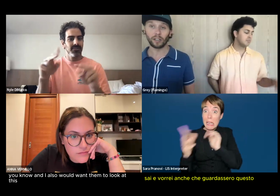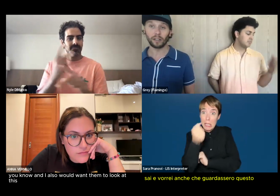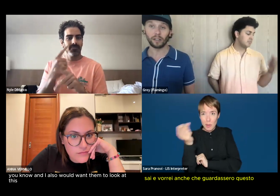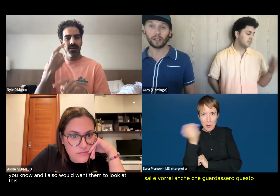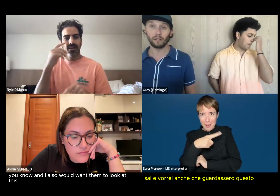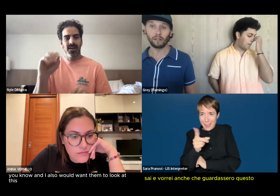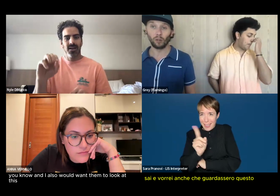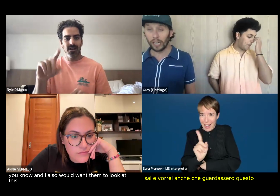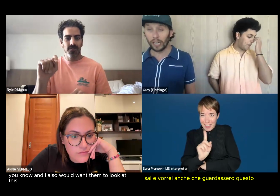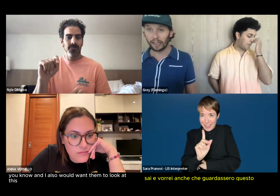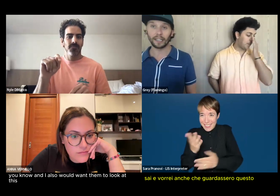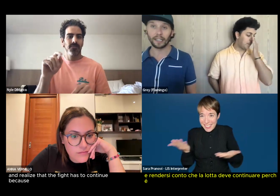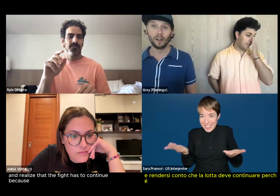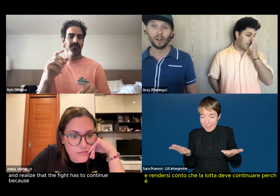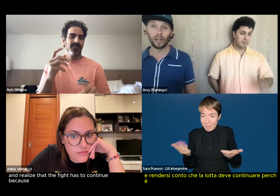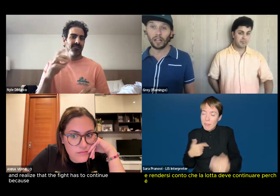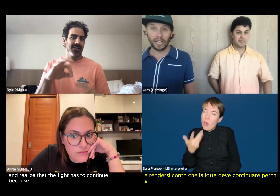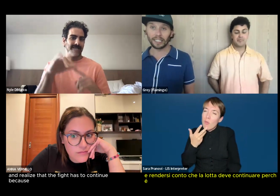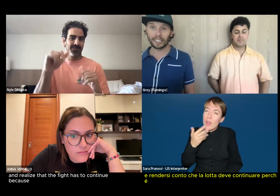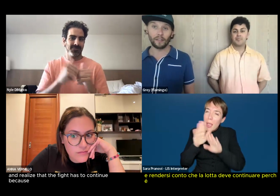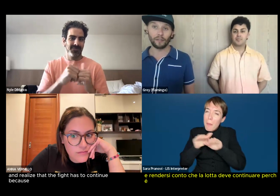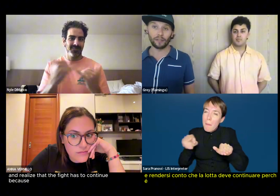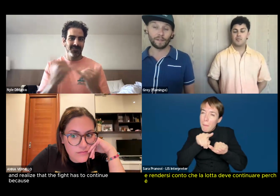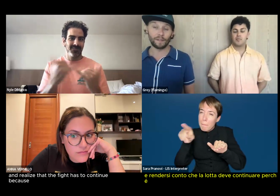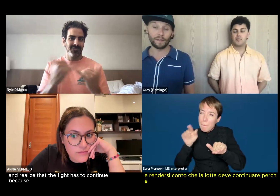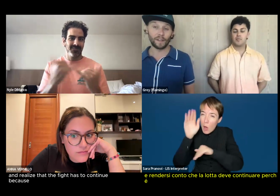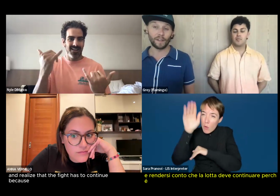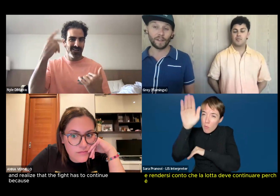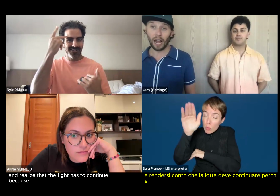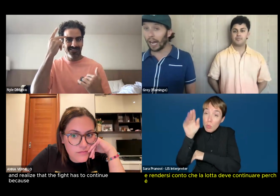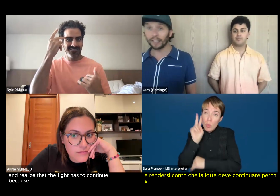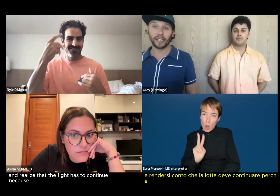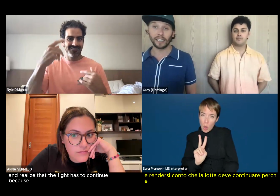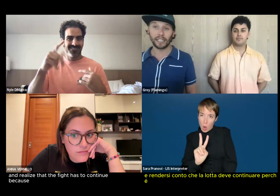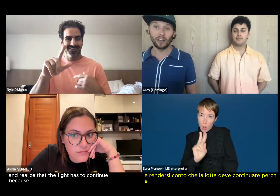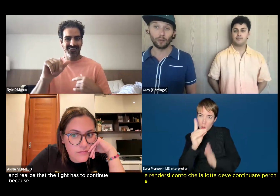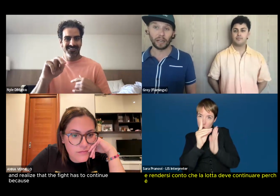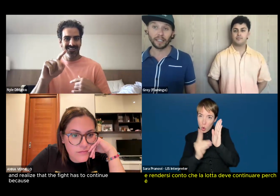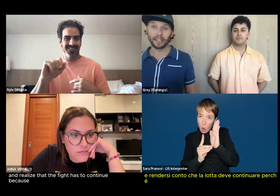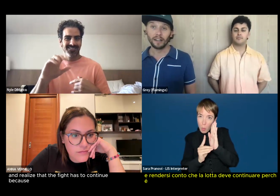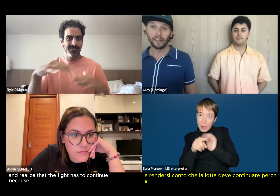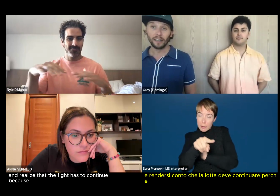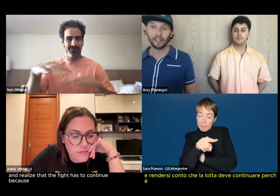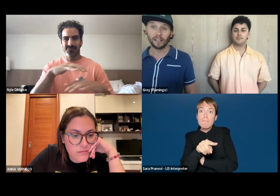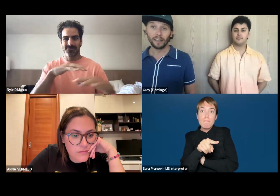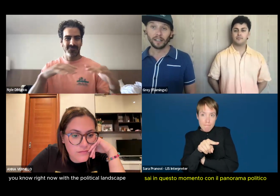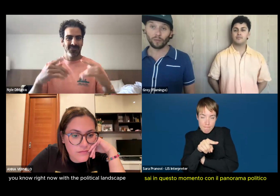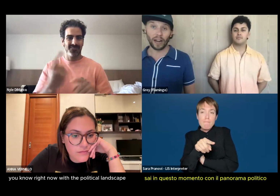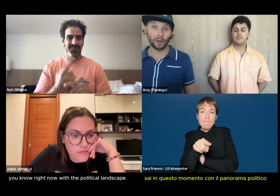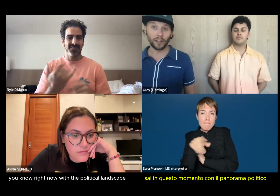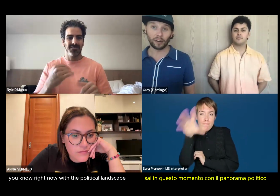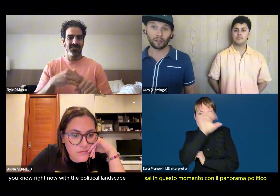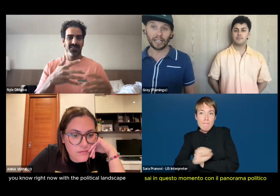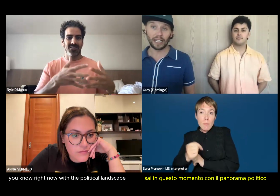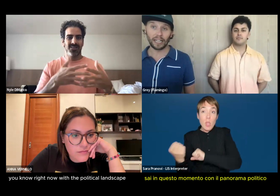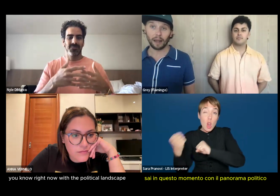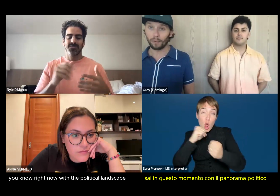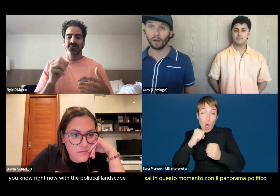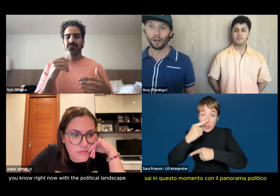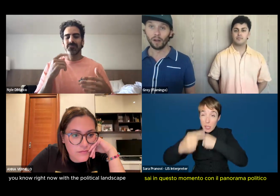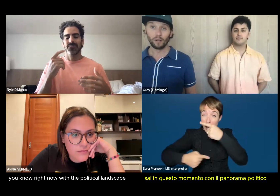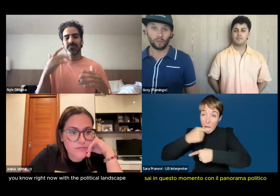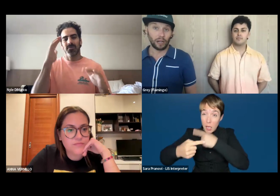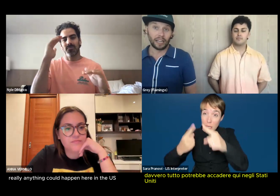want them to look at this and realize that the fight has to continue because, you know, right now with the